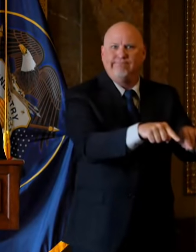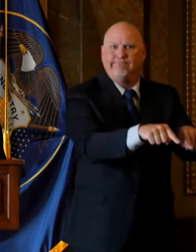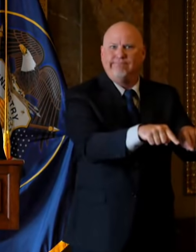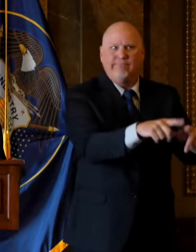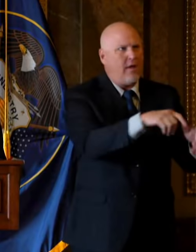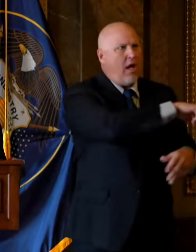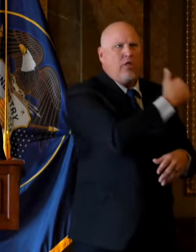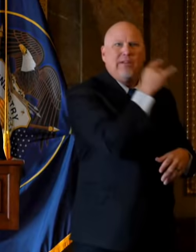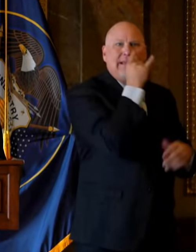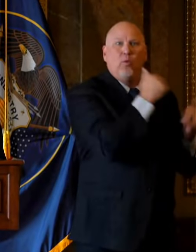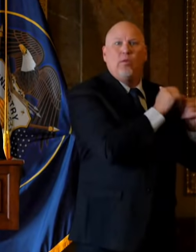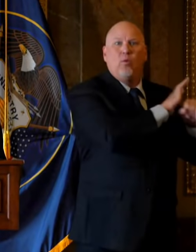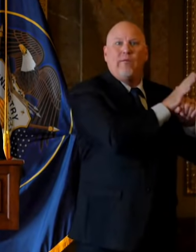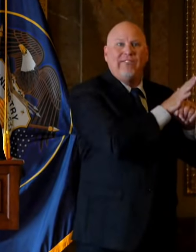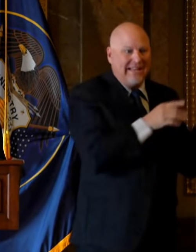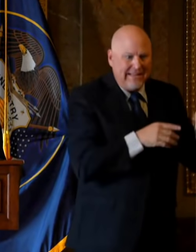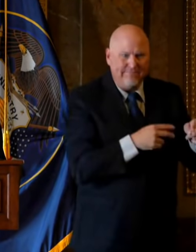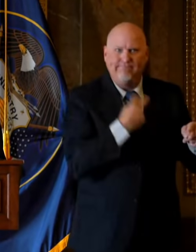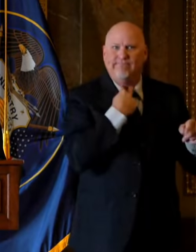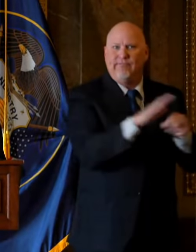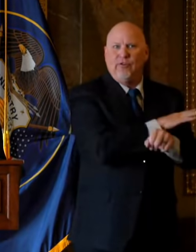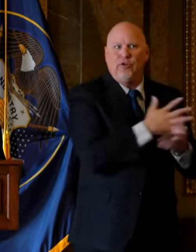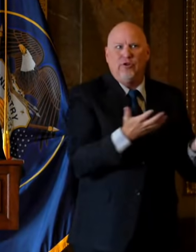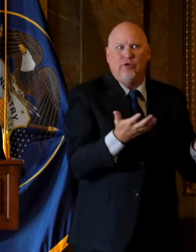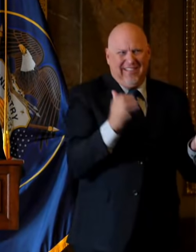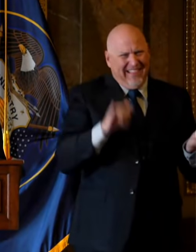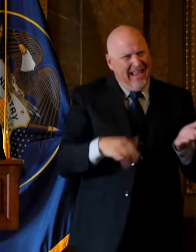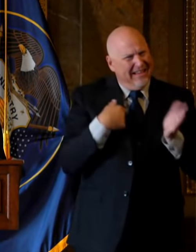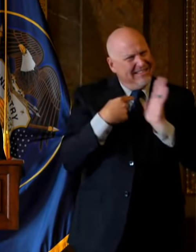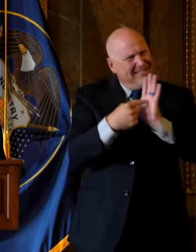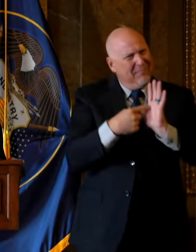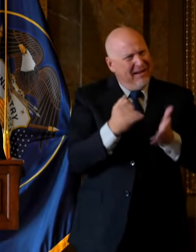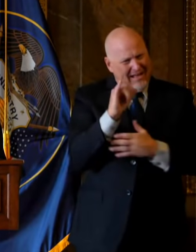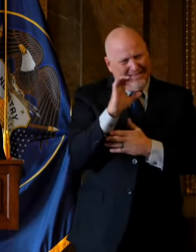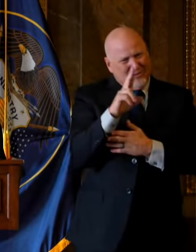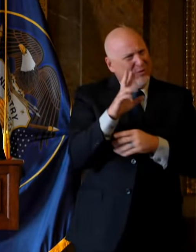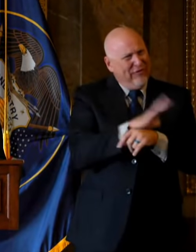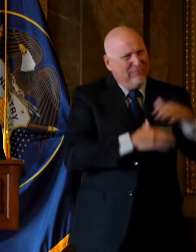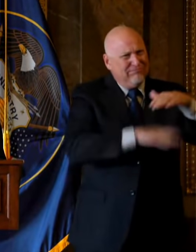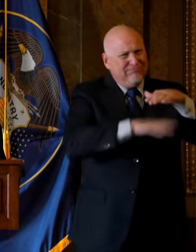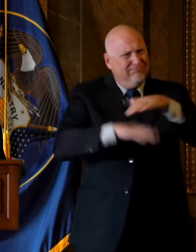family, there was a case of RSV where